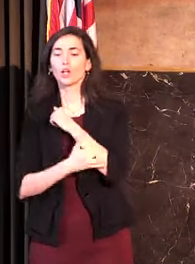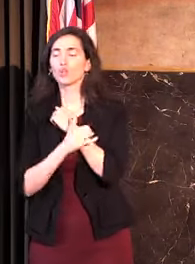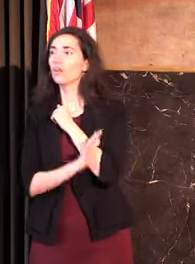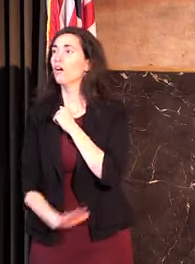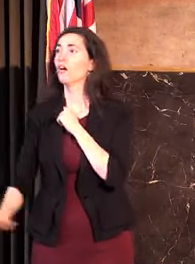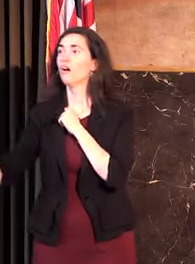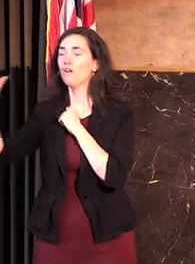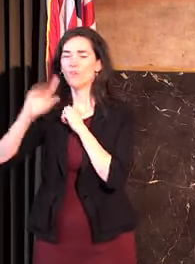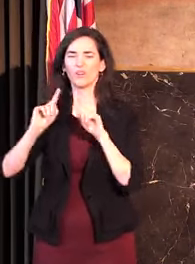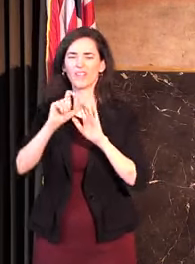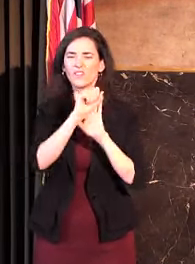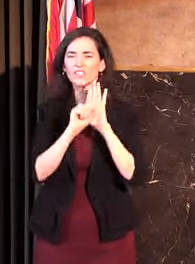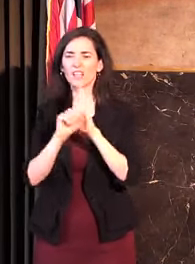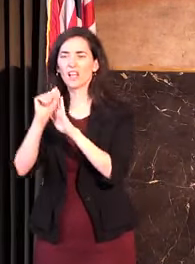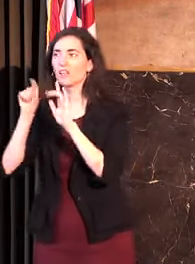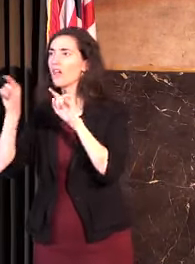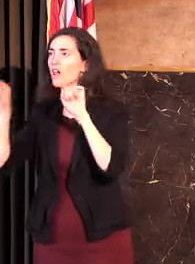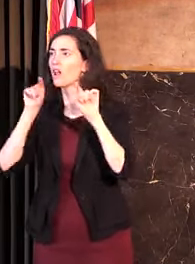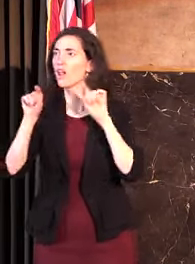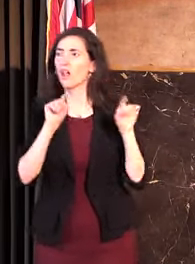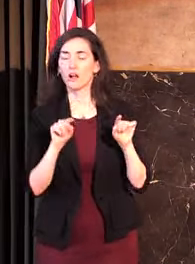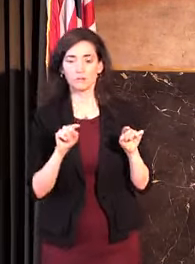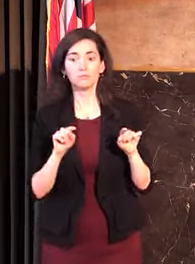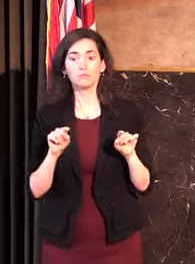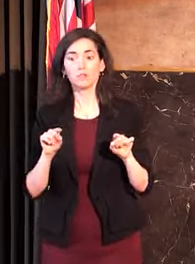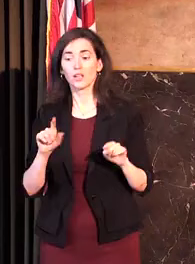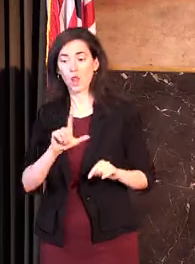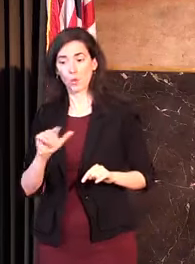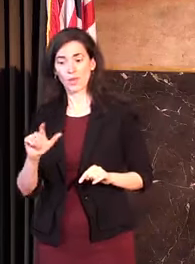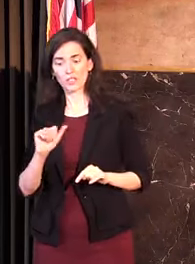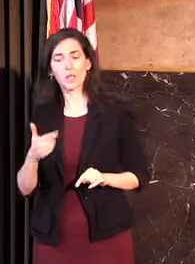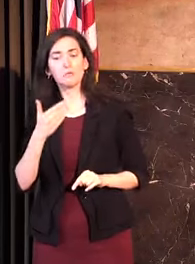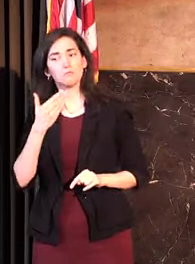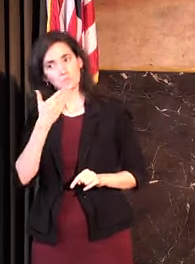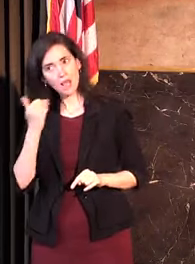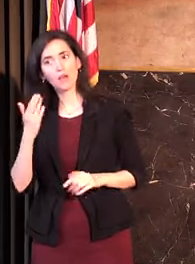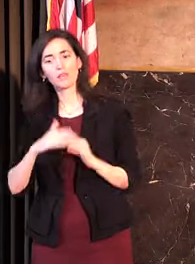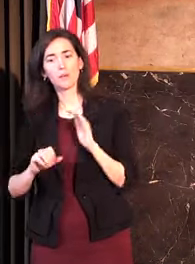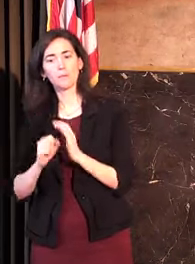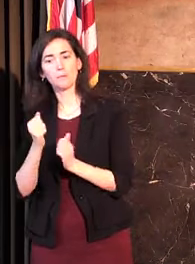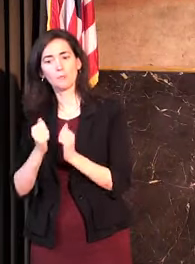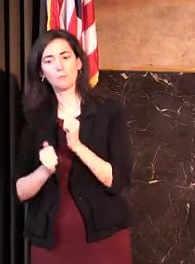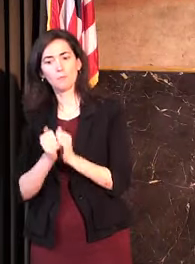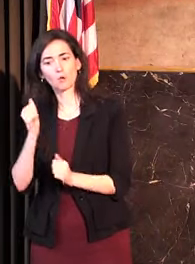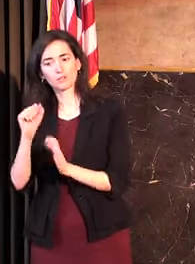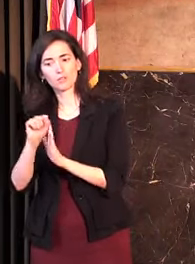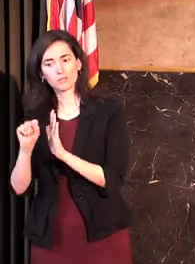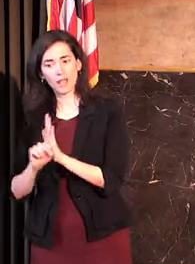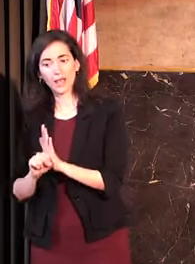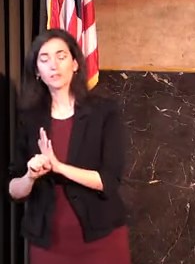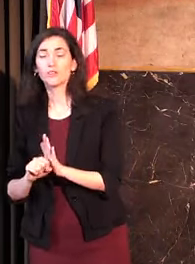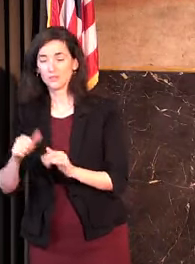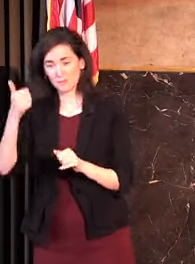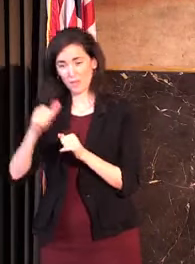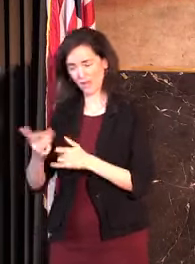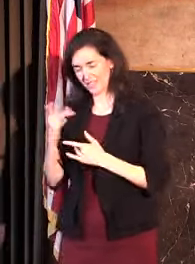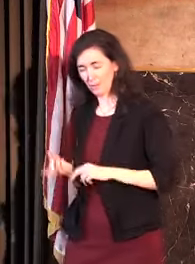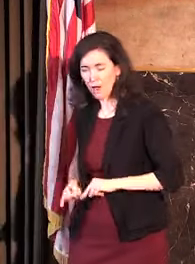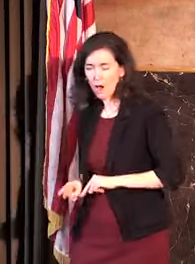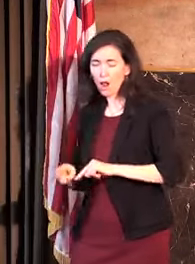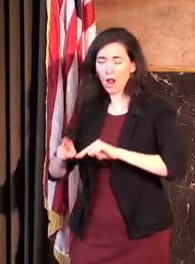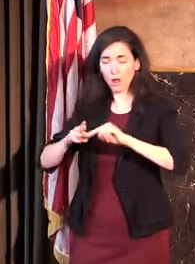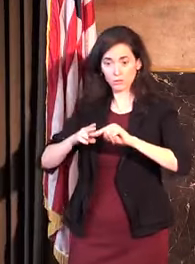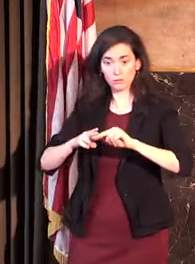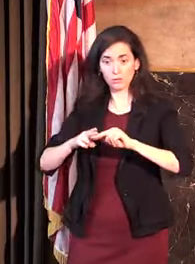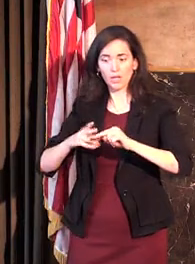lowest states right now. We had our Delta surge. It was terrible. We've now recovered from our Delta surge. Hospitalizations for the past month